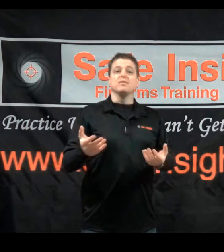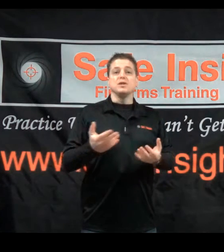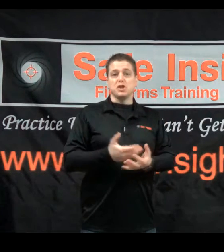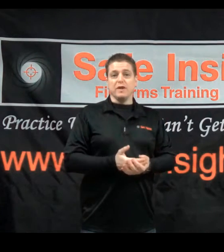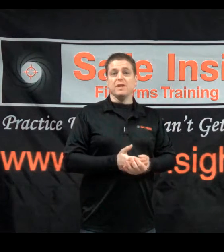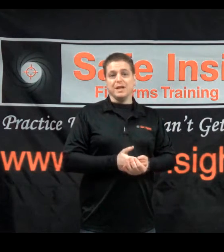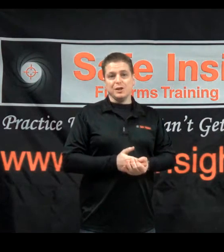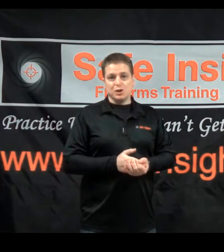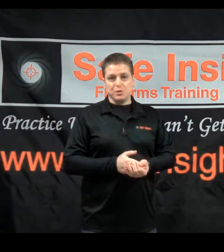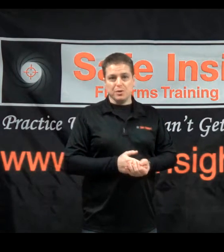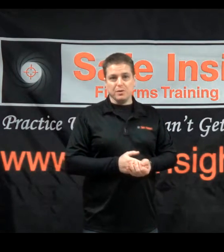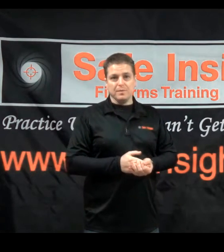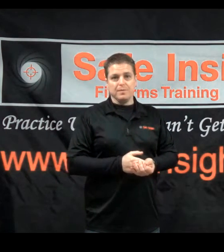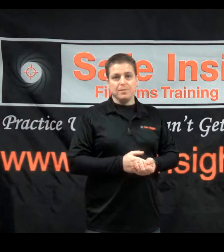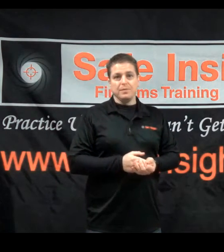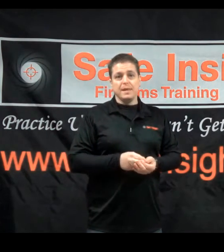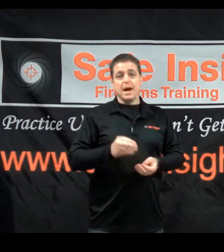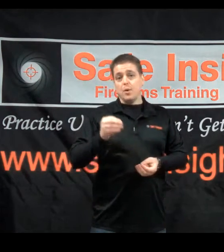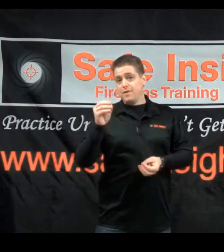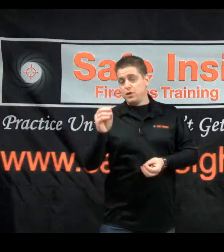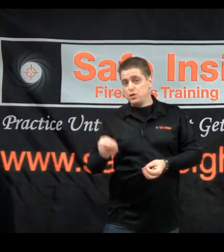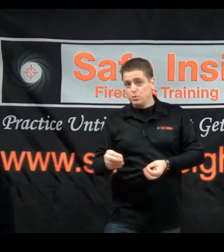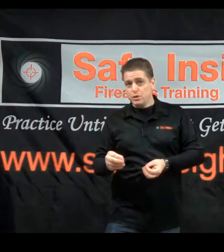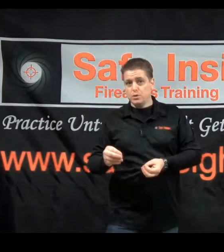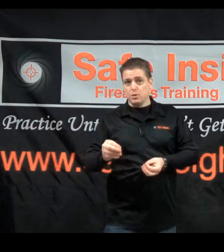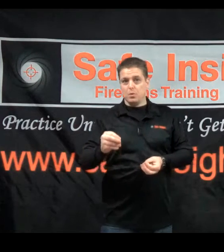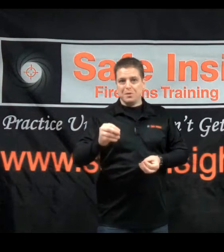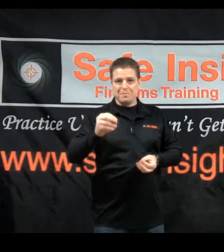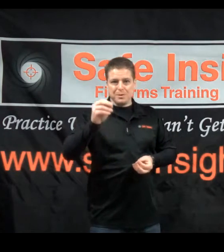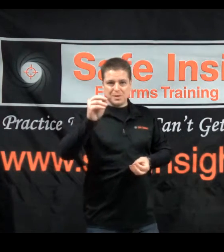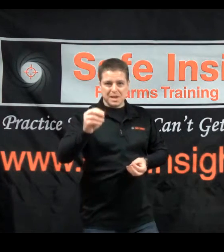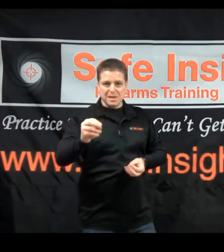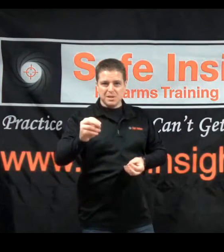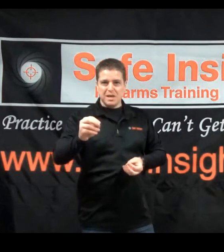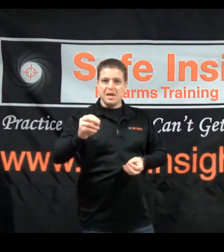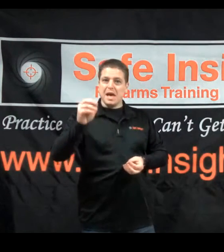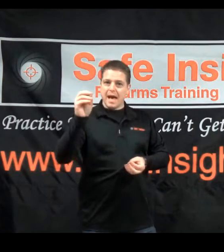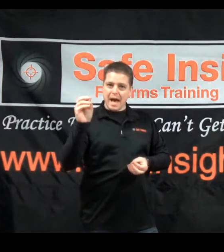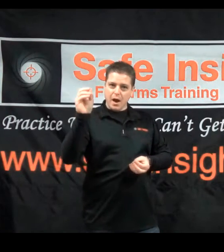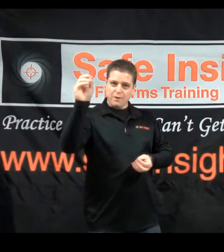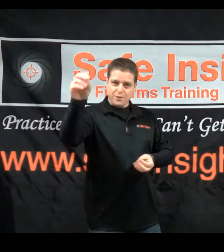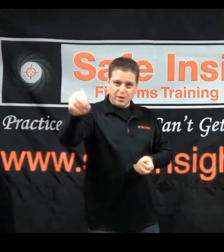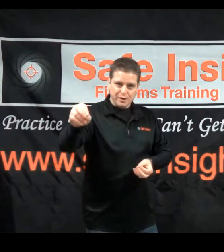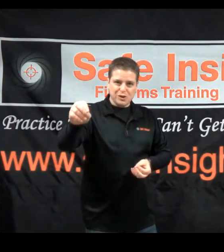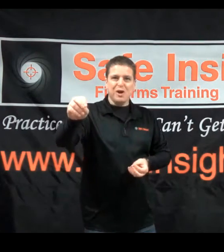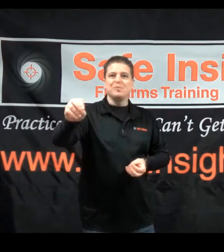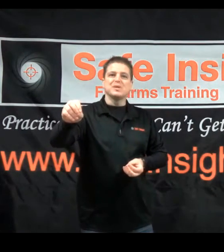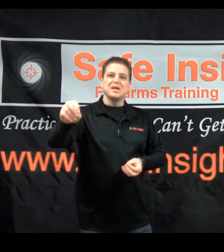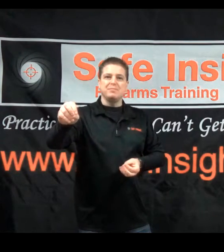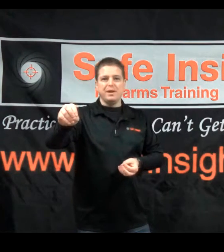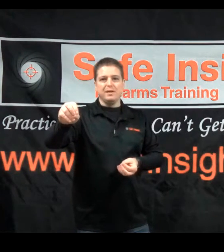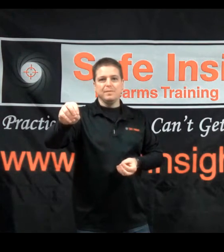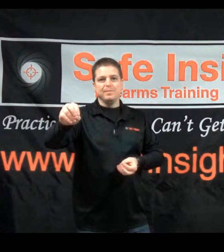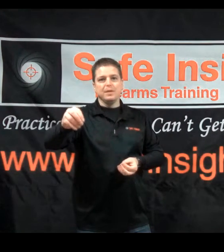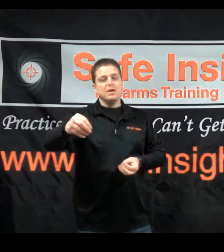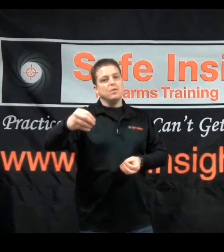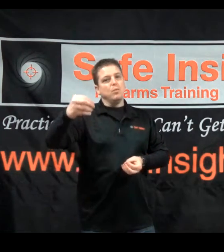average everyday shooter. Now, if you knew precisely how far your shot was going to be, what